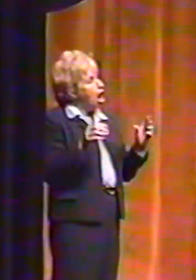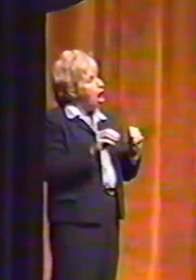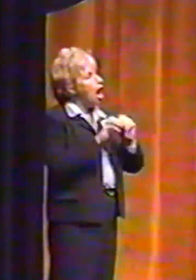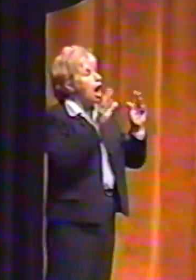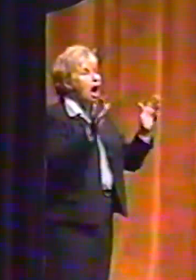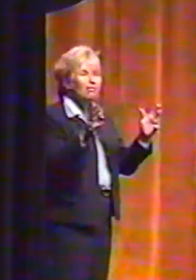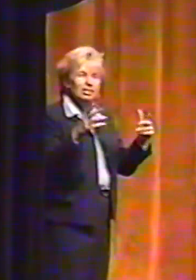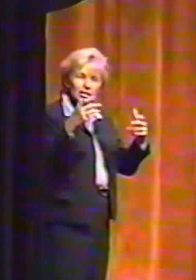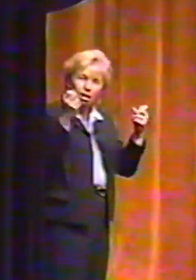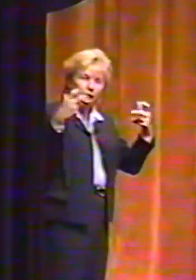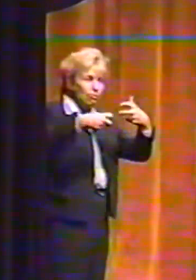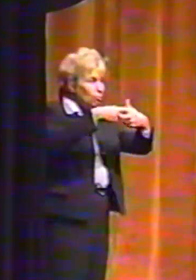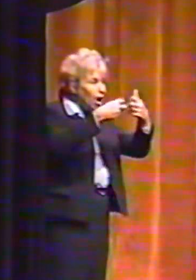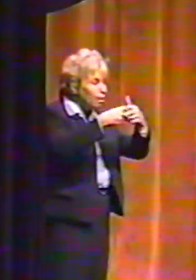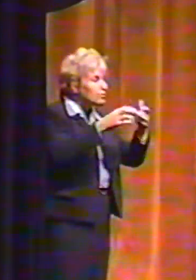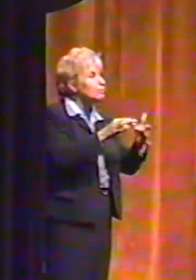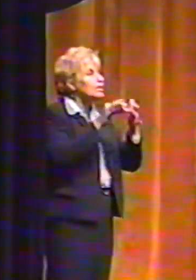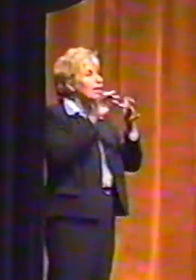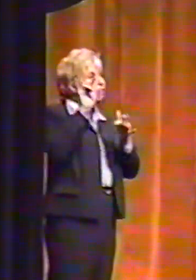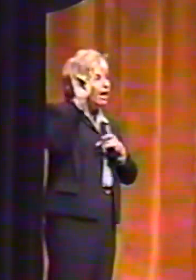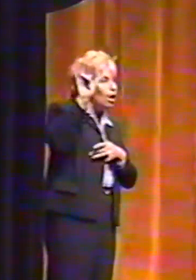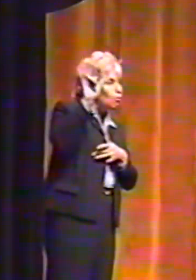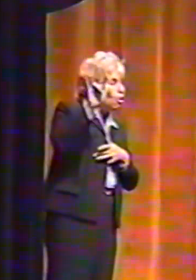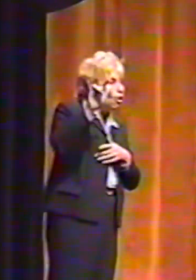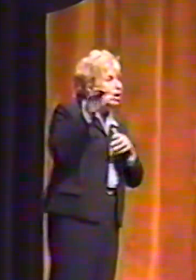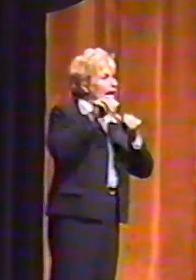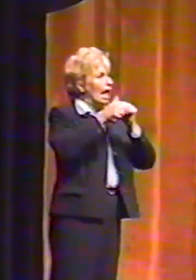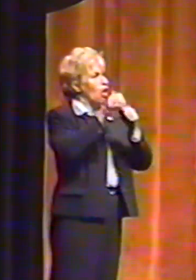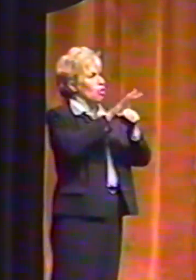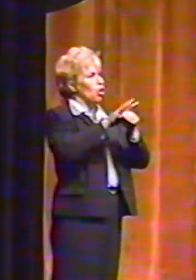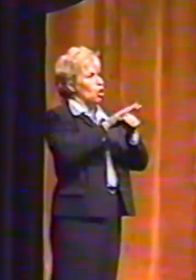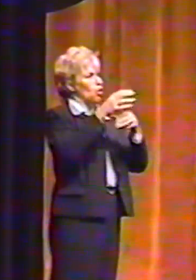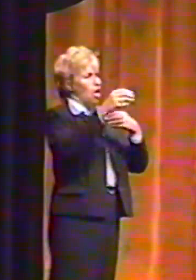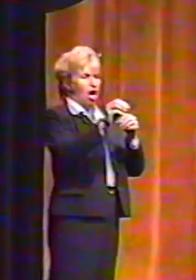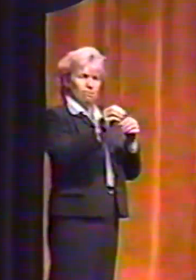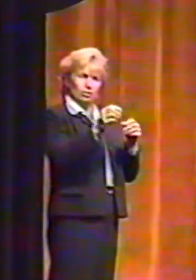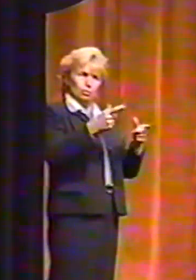airport and with the way the local office was being run.